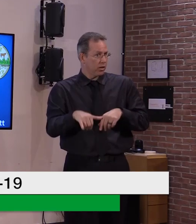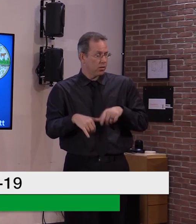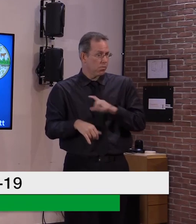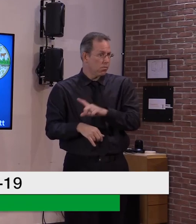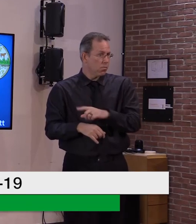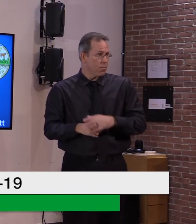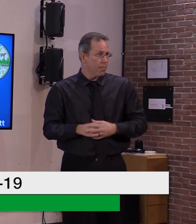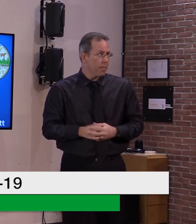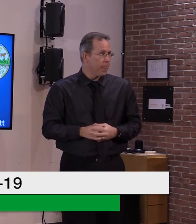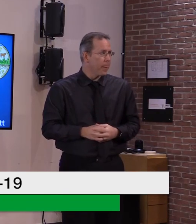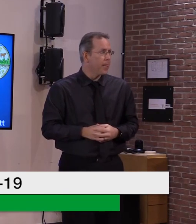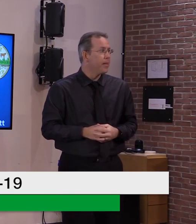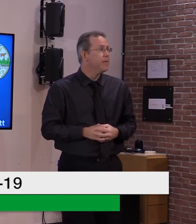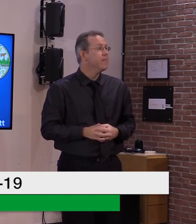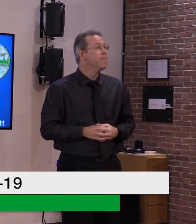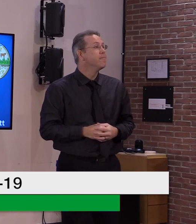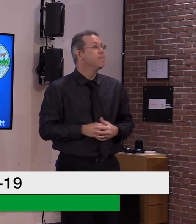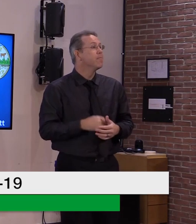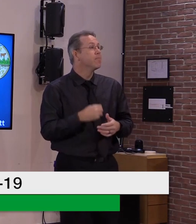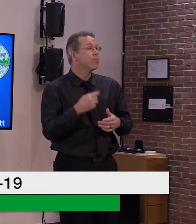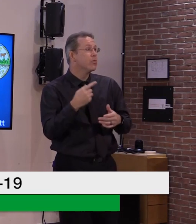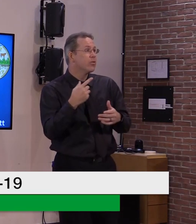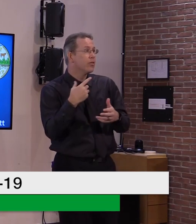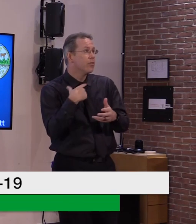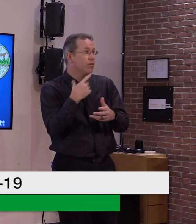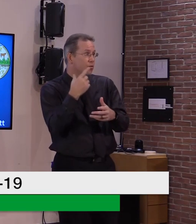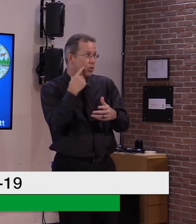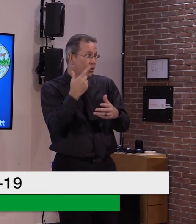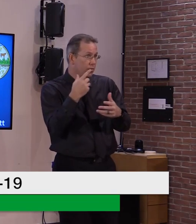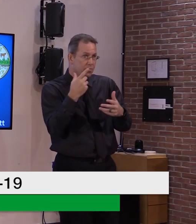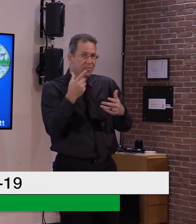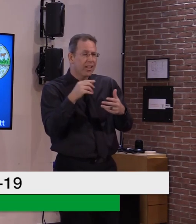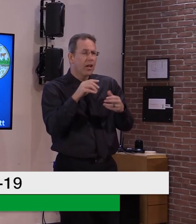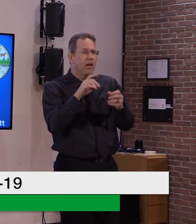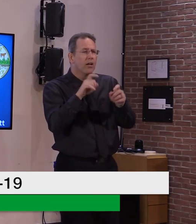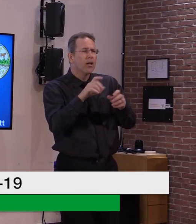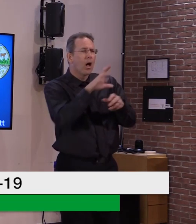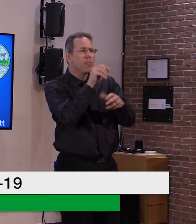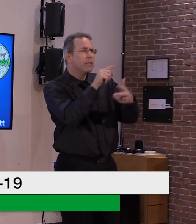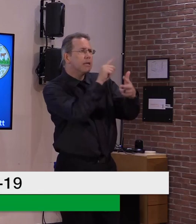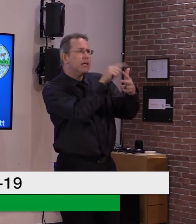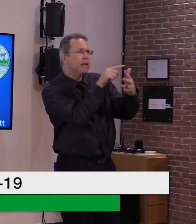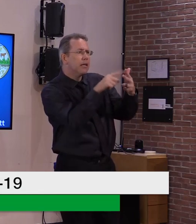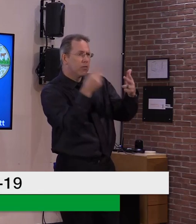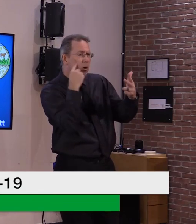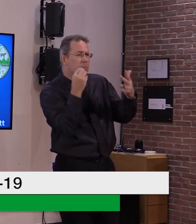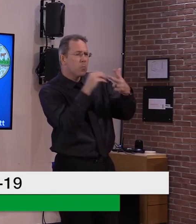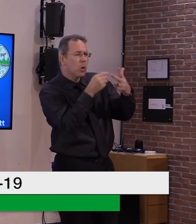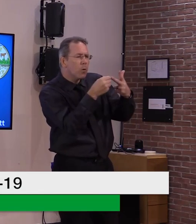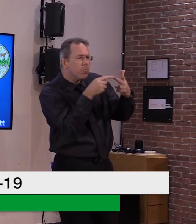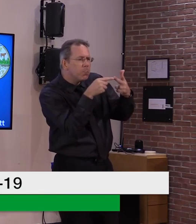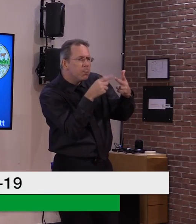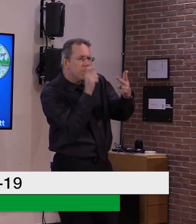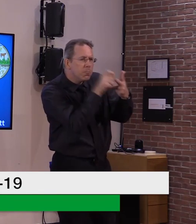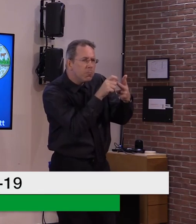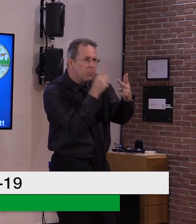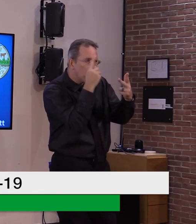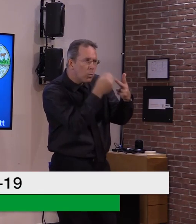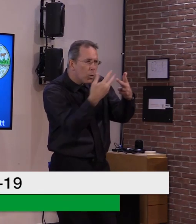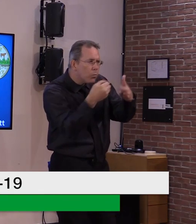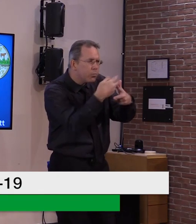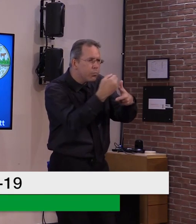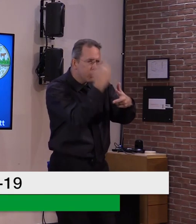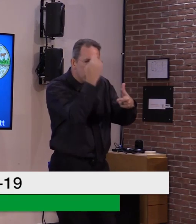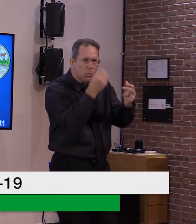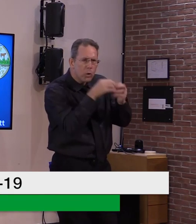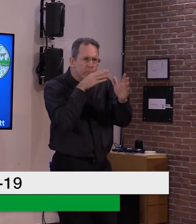that's a really good question joe thank you for that i think the way these vaccine trials work these are tens